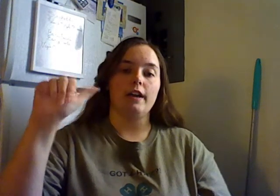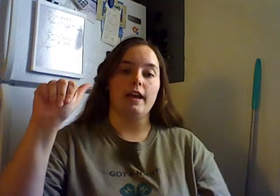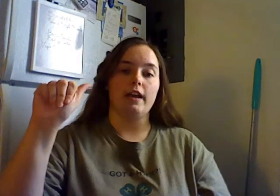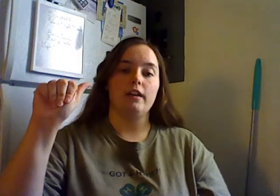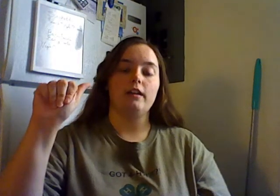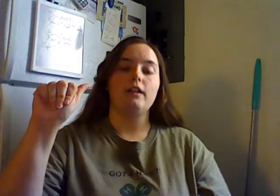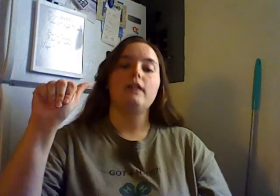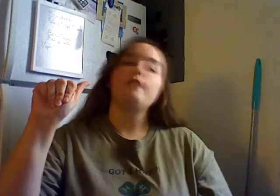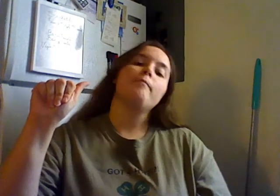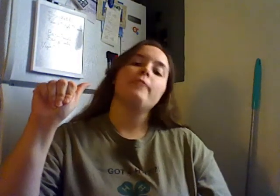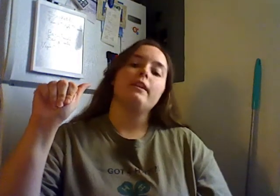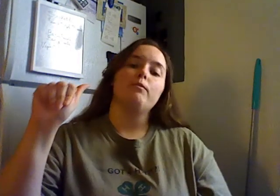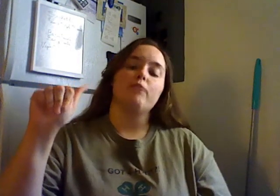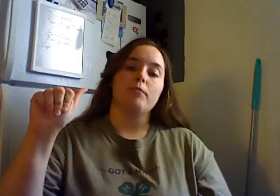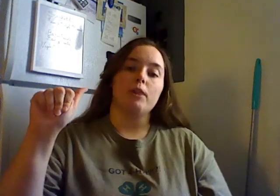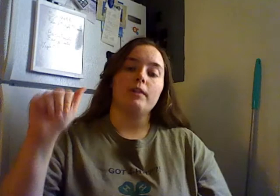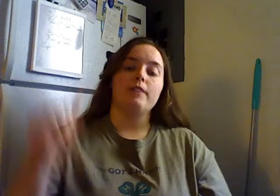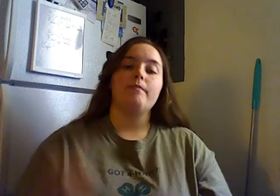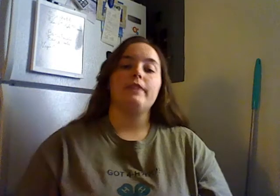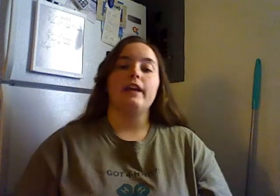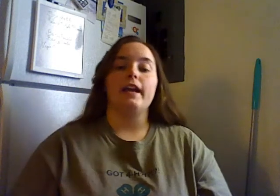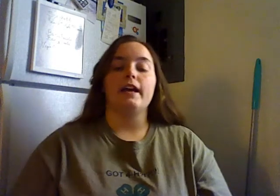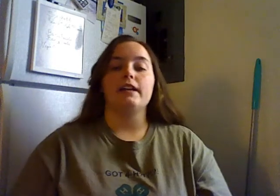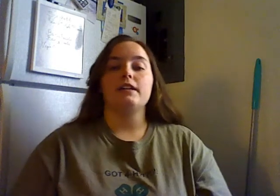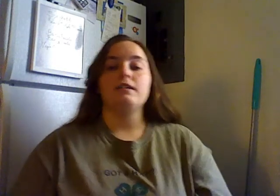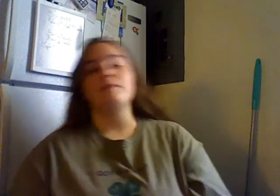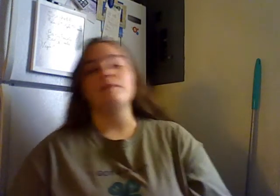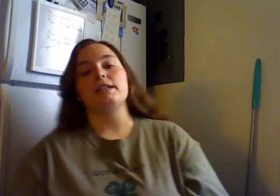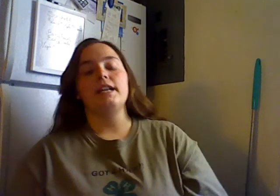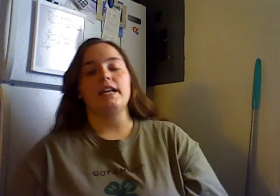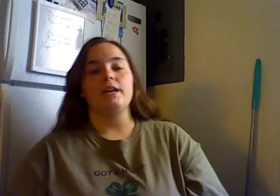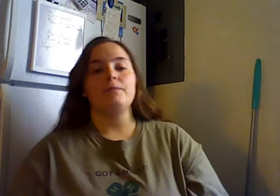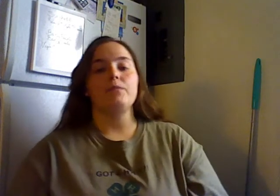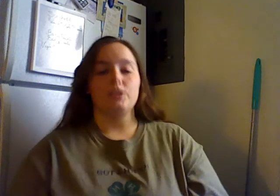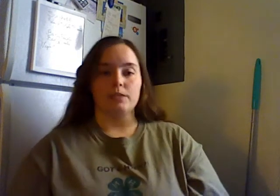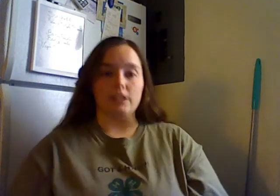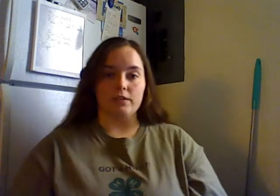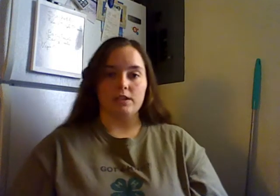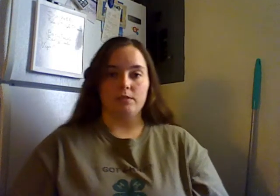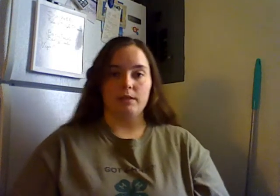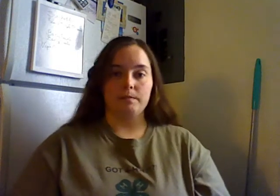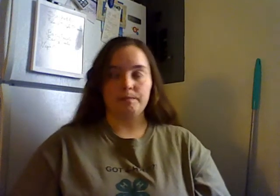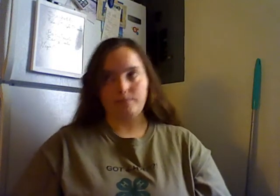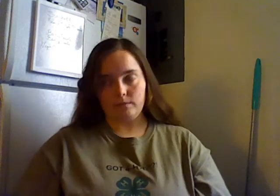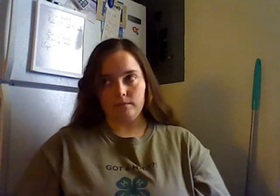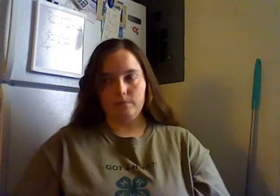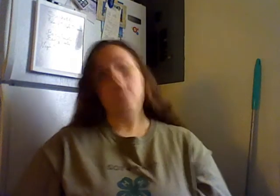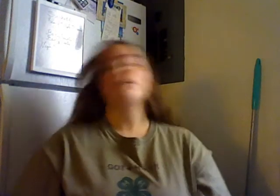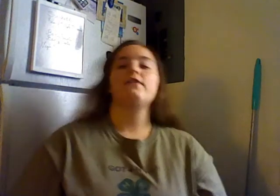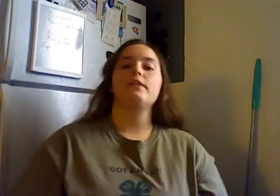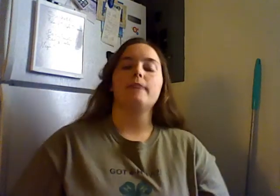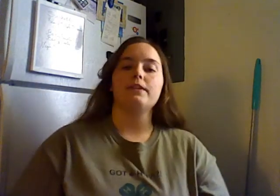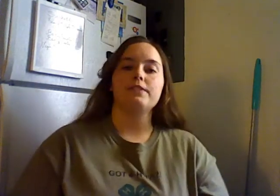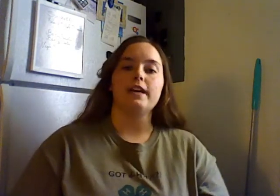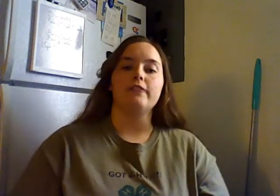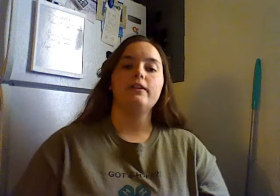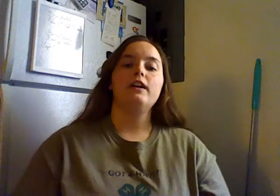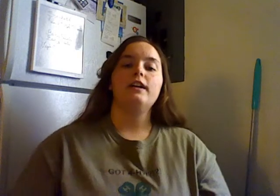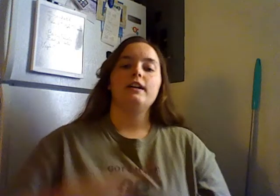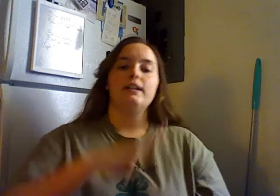B-A-R-B-A-R-A for Barbara. And my sign name, which was given to me by a friend of mine who's deaf, is